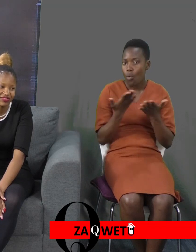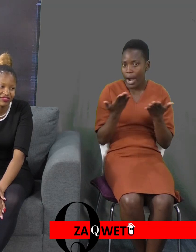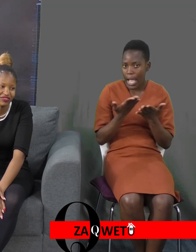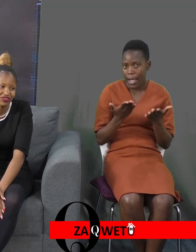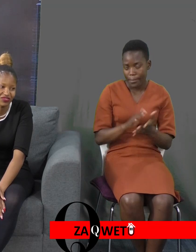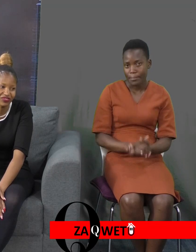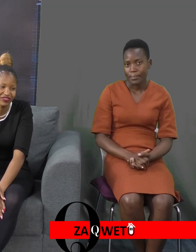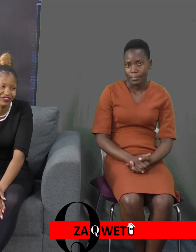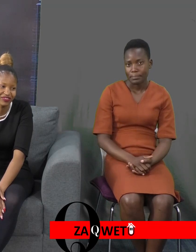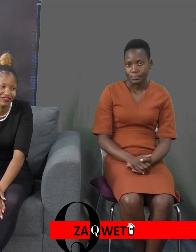did this name come from?